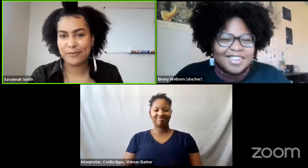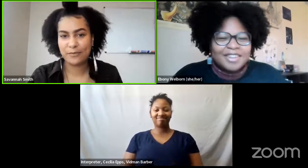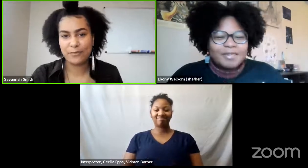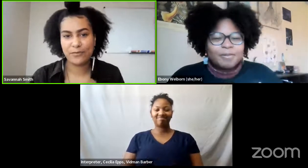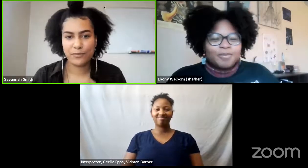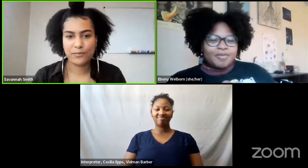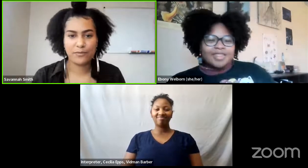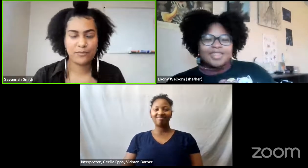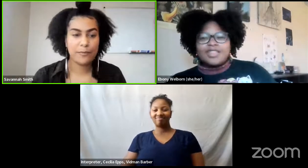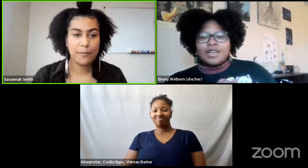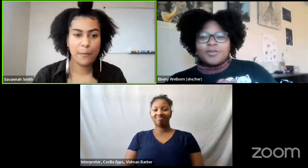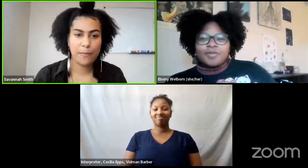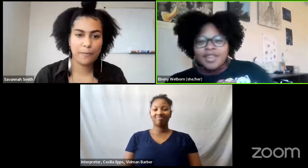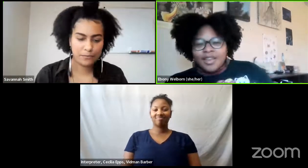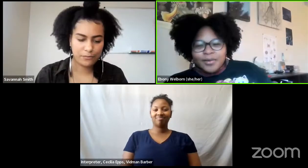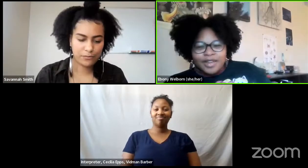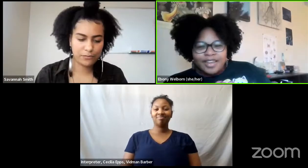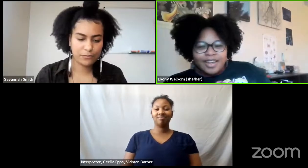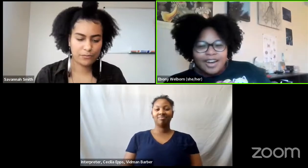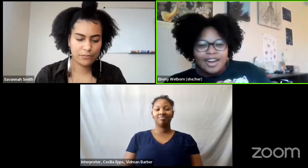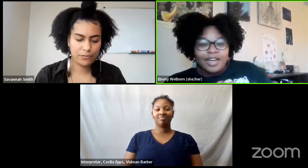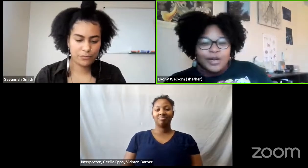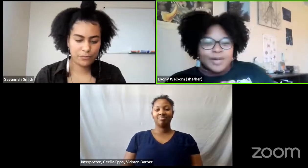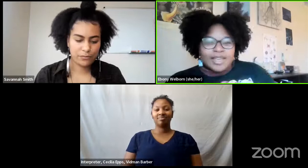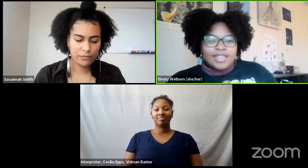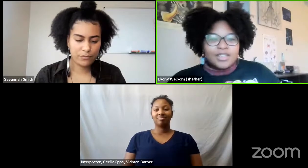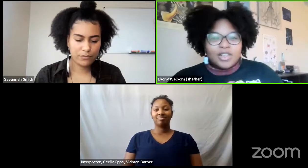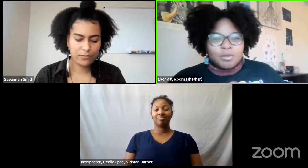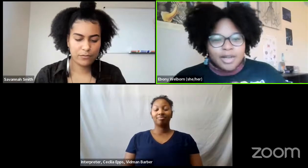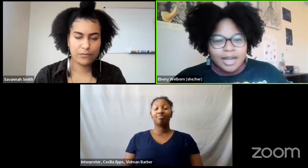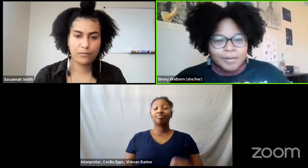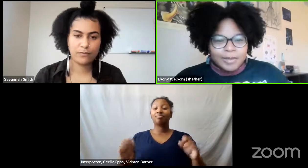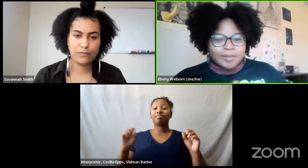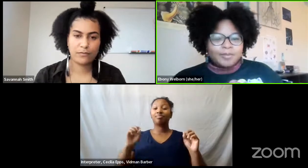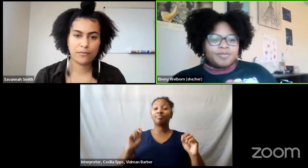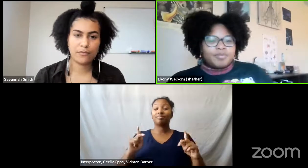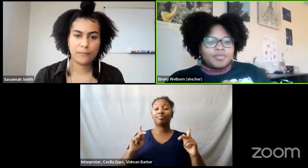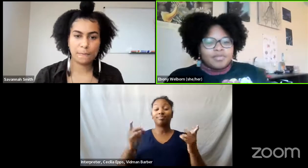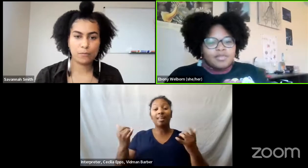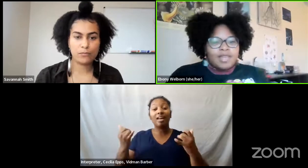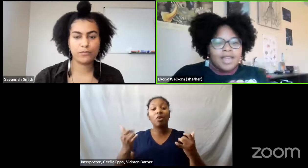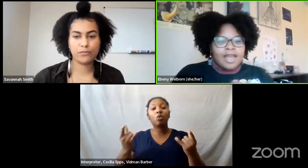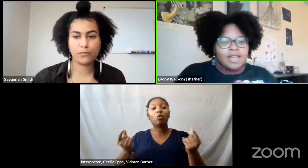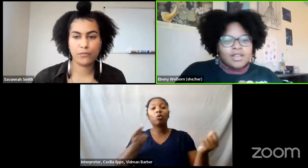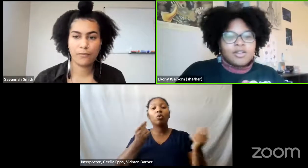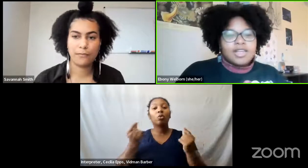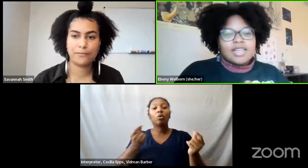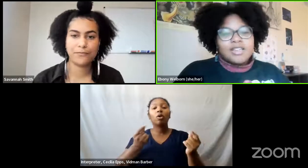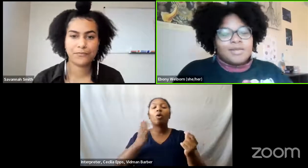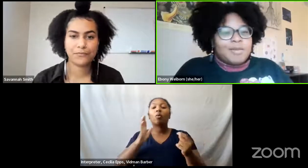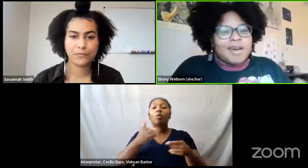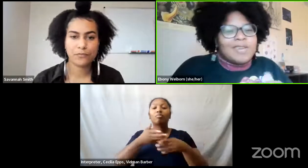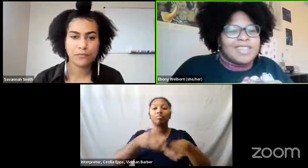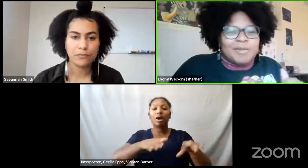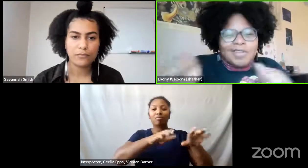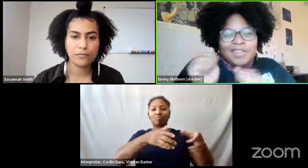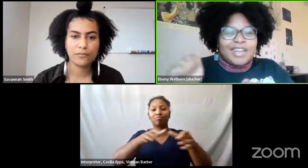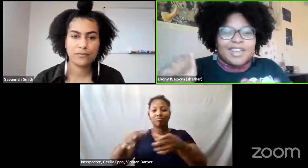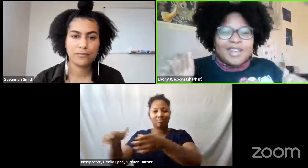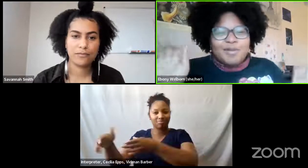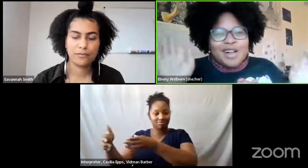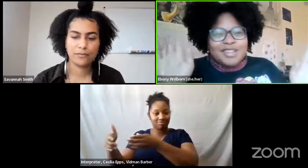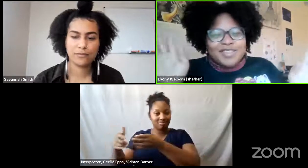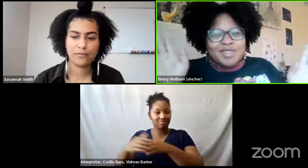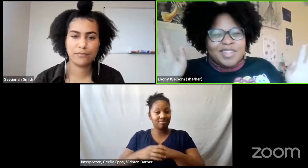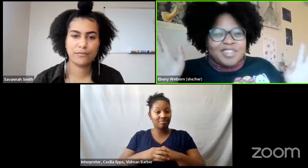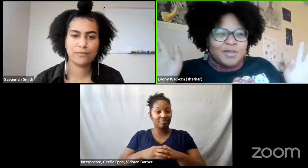room. So we are going to do a breakout room, and you remember how we talked about